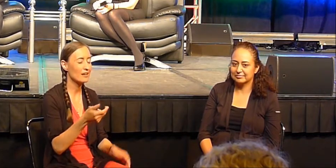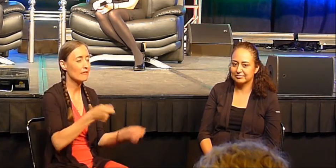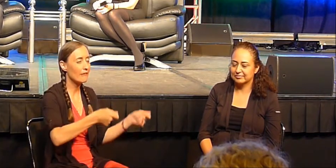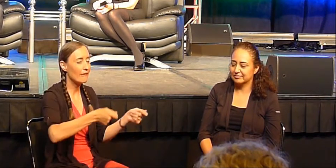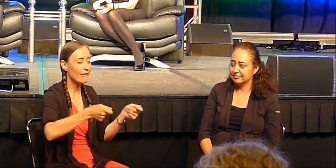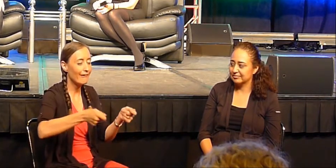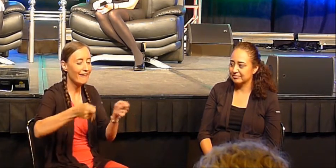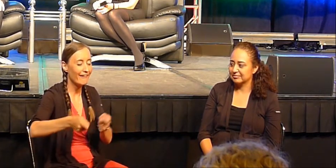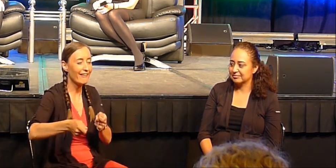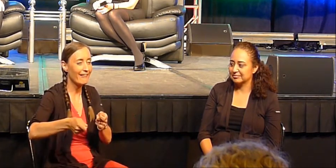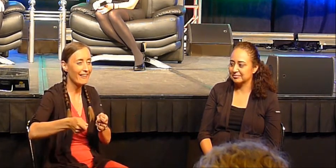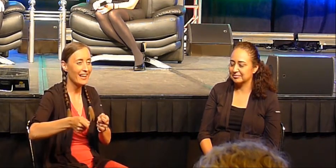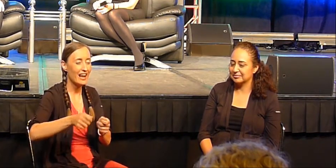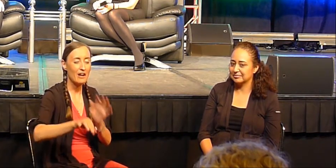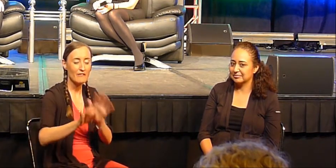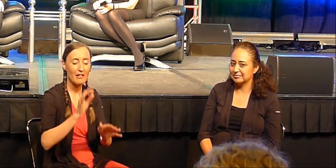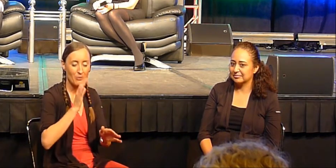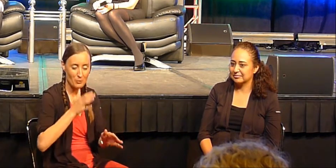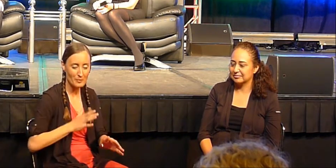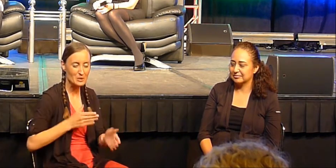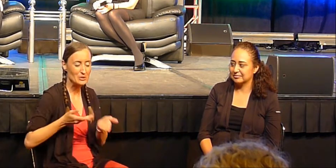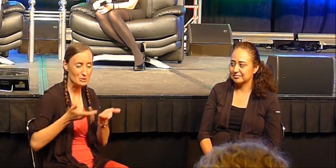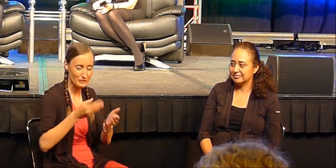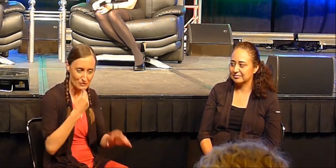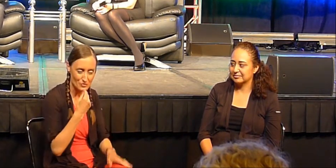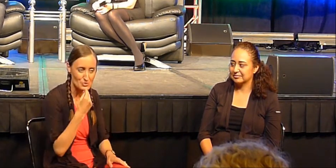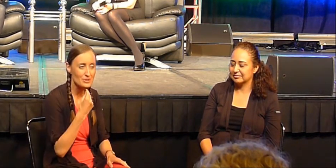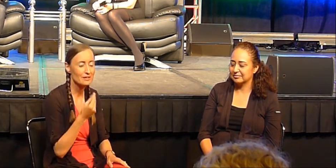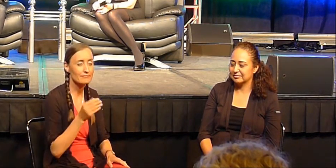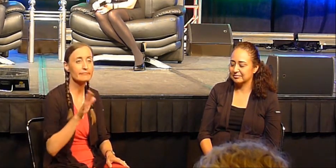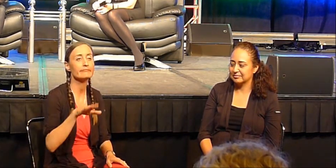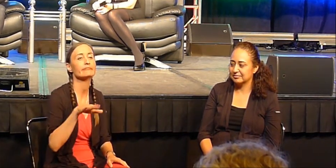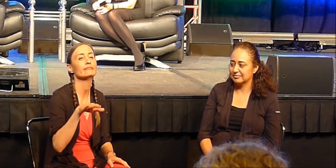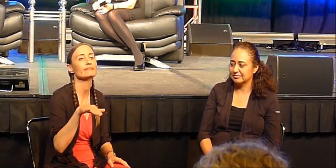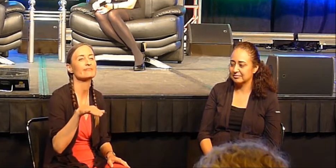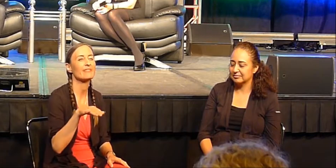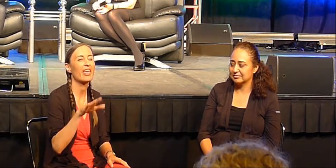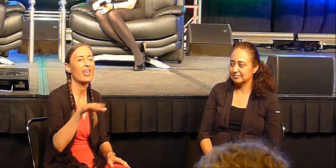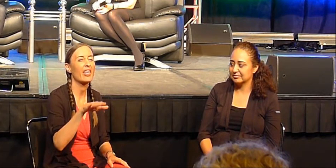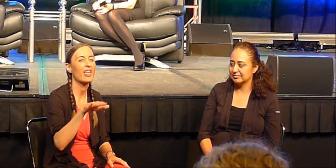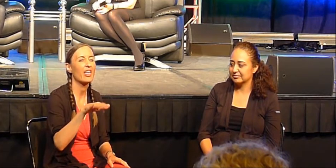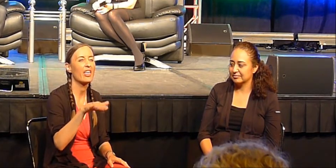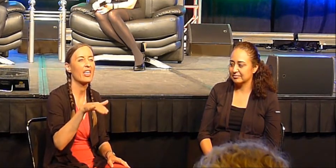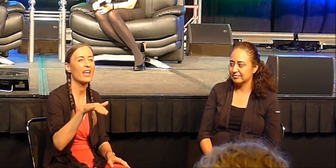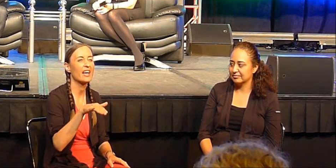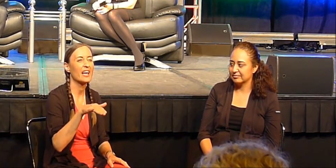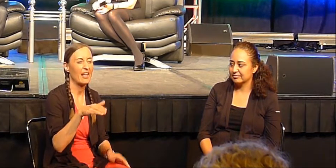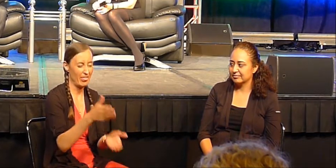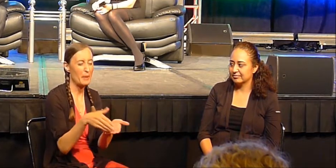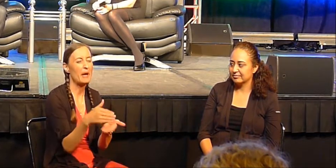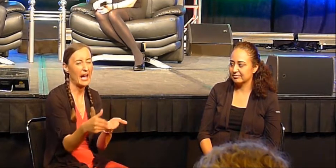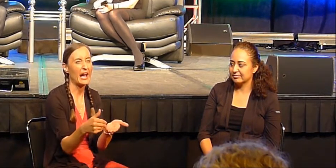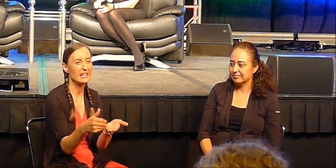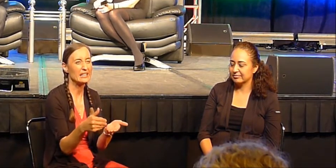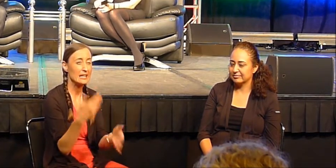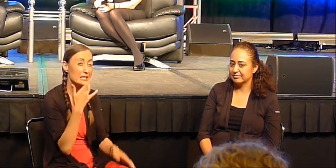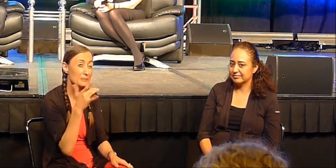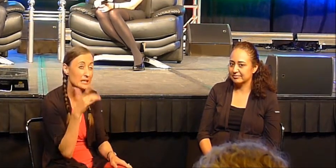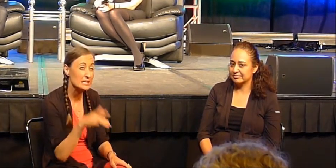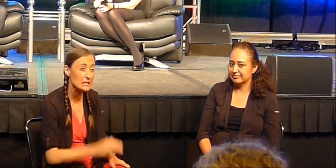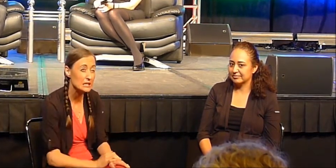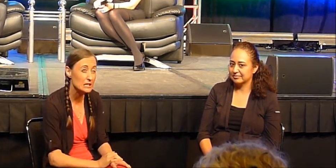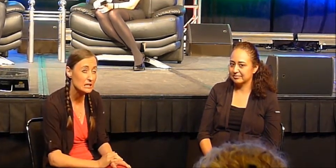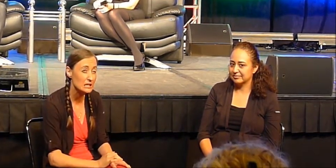down and he found the lady who was serving the food, and he goes to her, he goes, The shepherd's pie. Is it spicy?